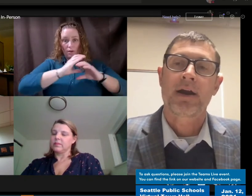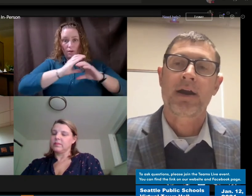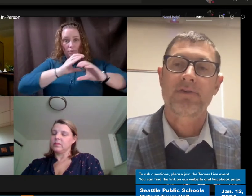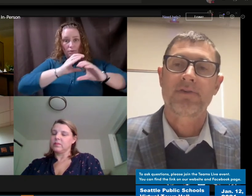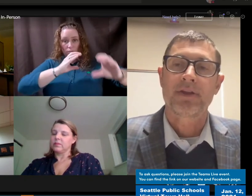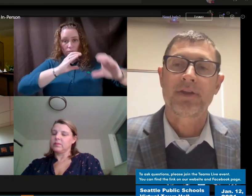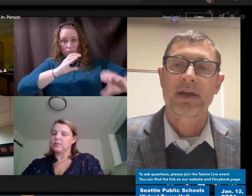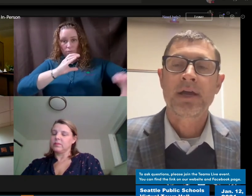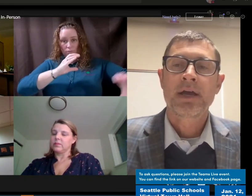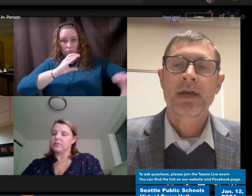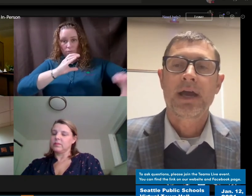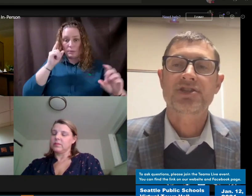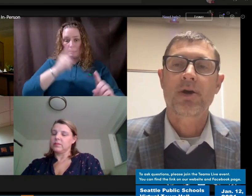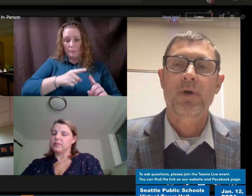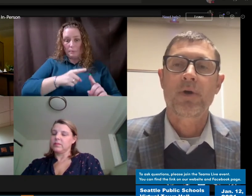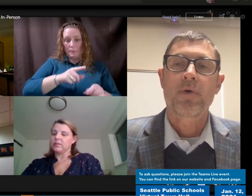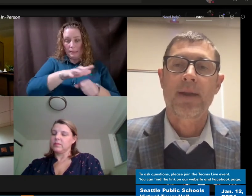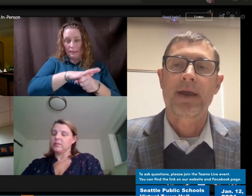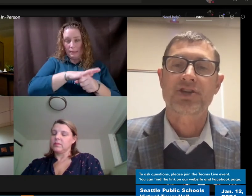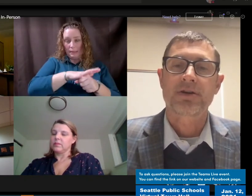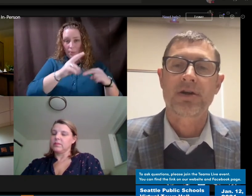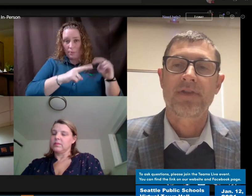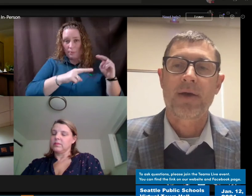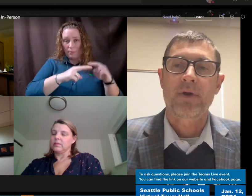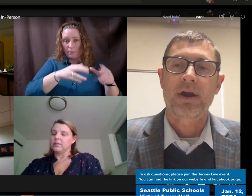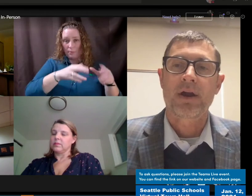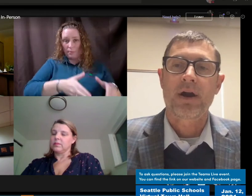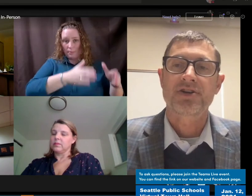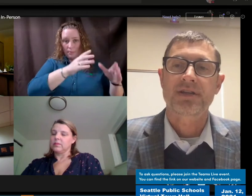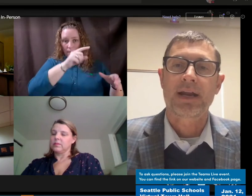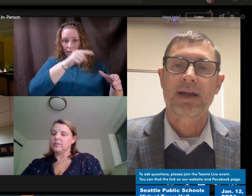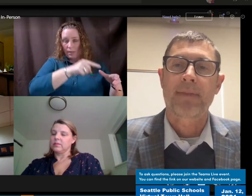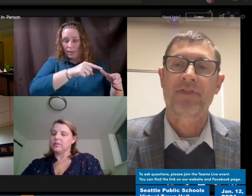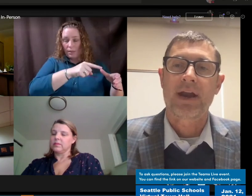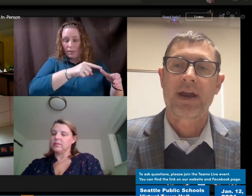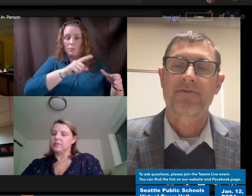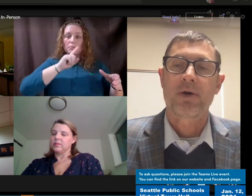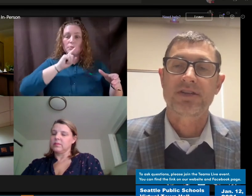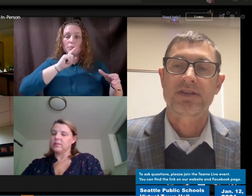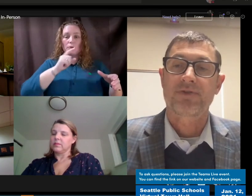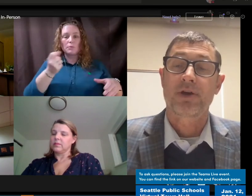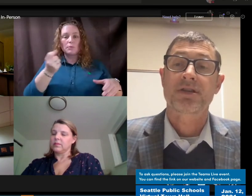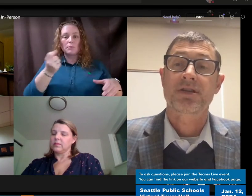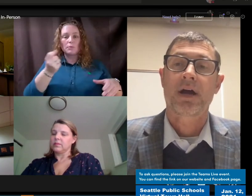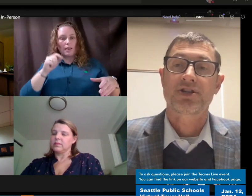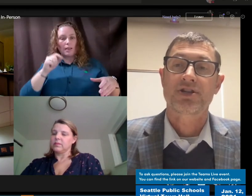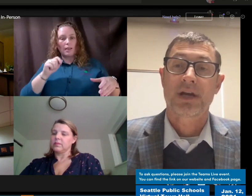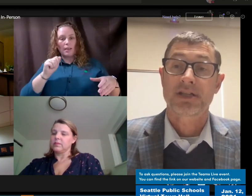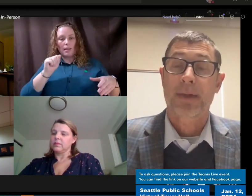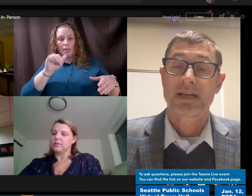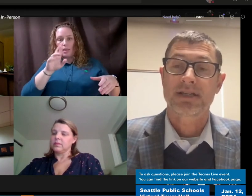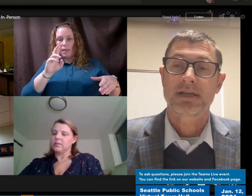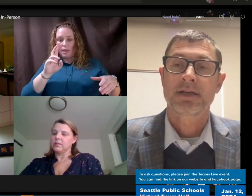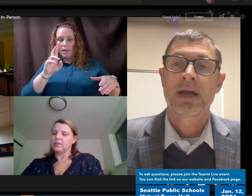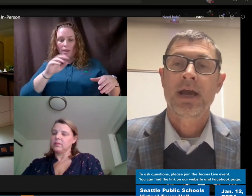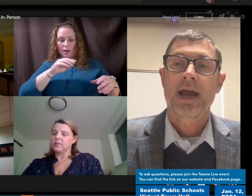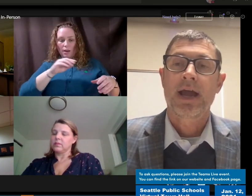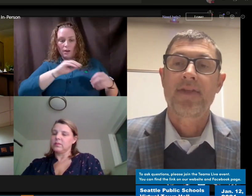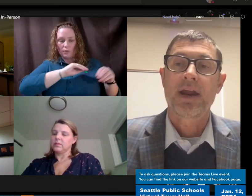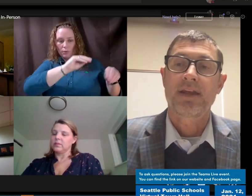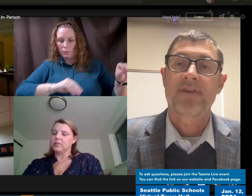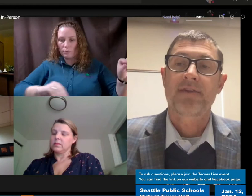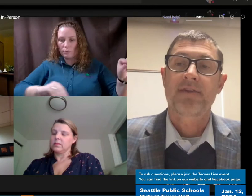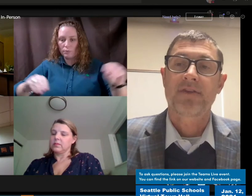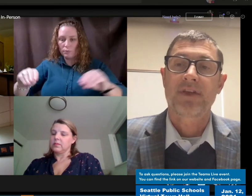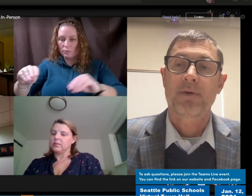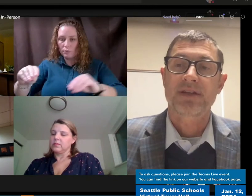of a building. And so we want to make sure that we are understanding about what that airflow is for those shared spaces. And then in the